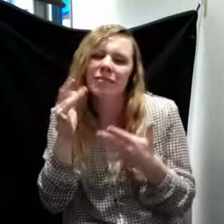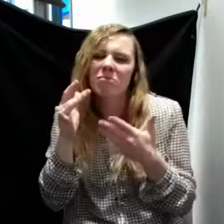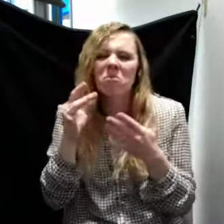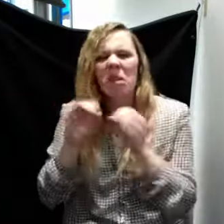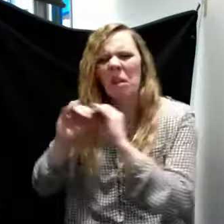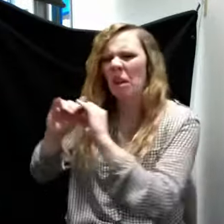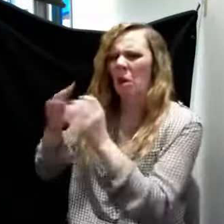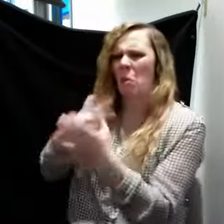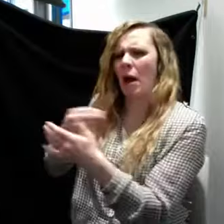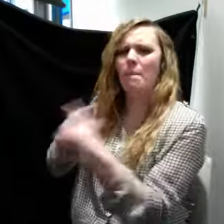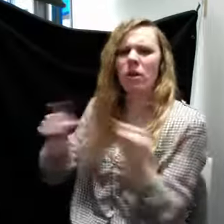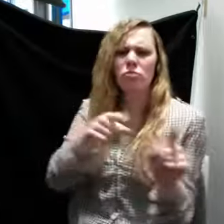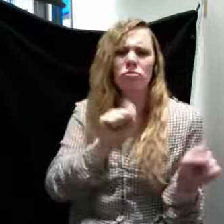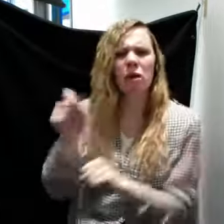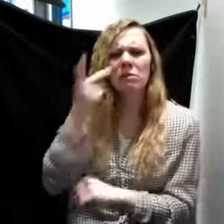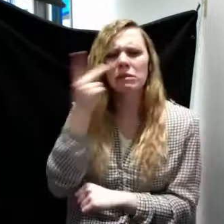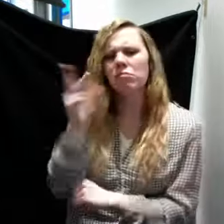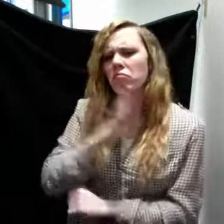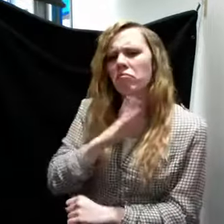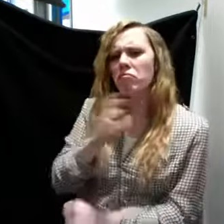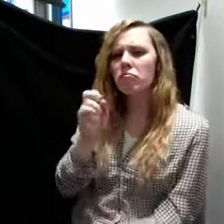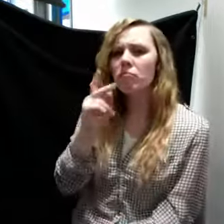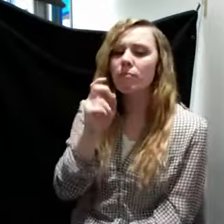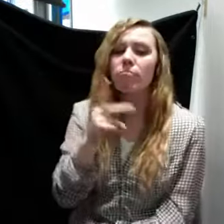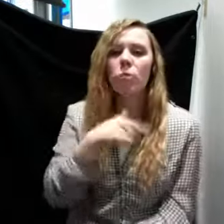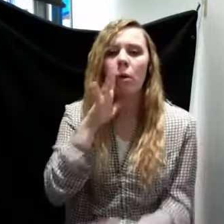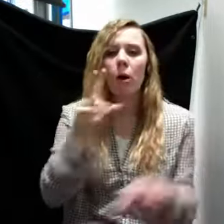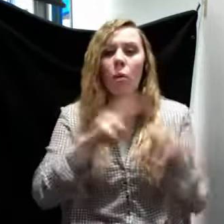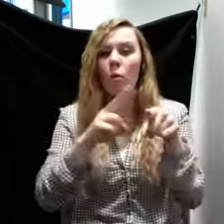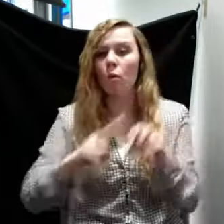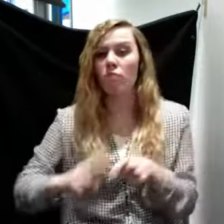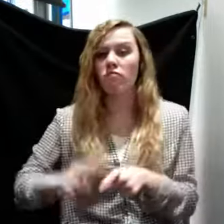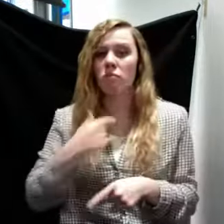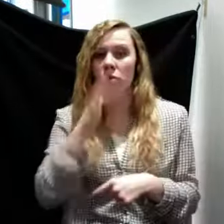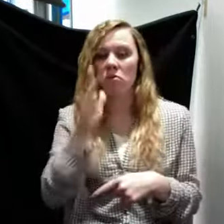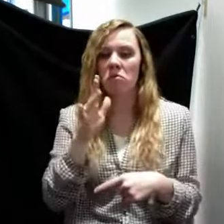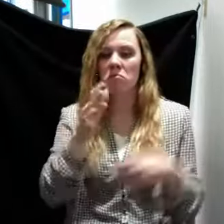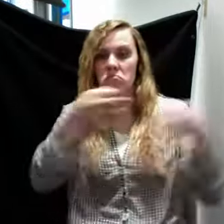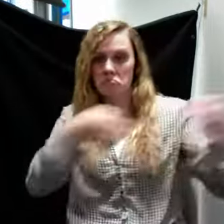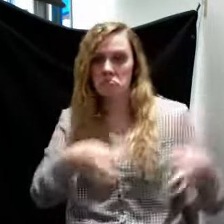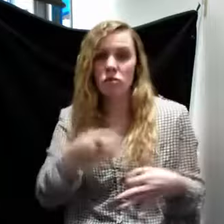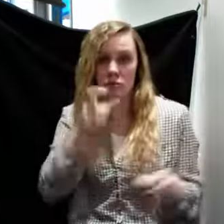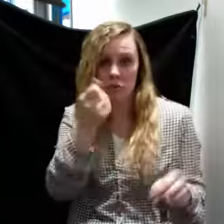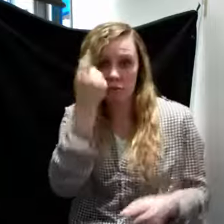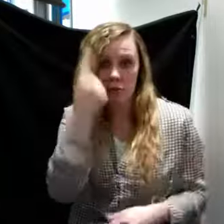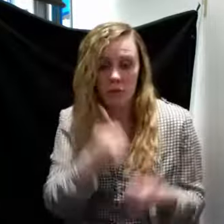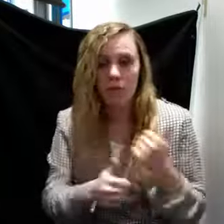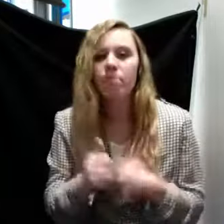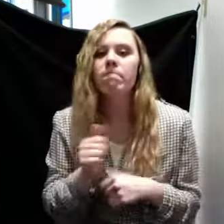it. We're going to go through those words one at a time to make sure you understand each one of those. So copy it